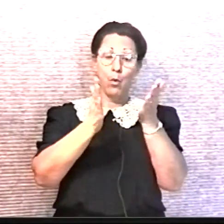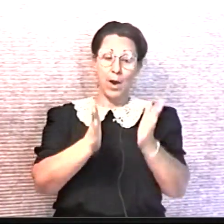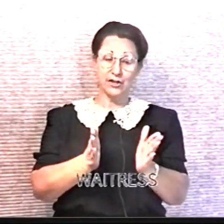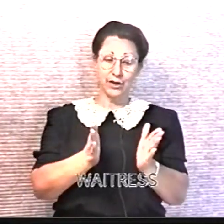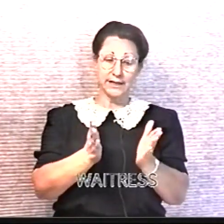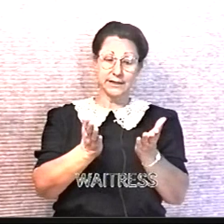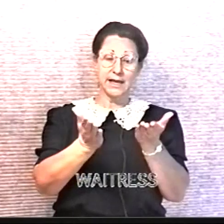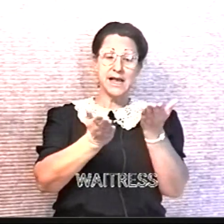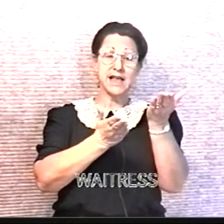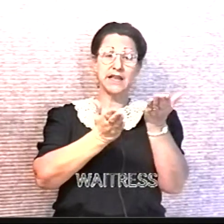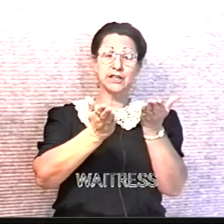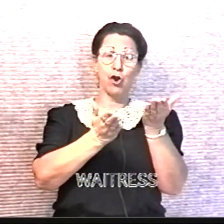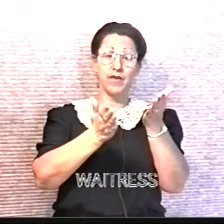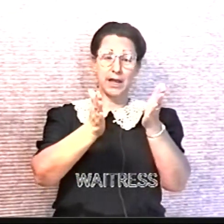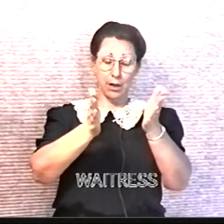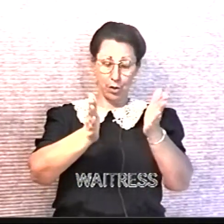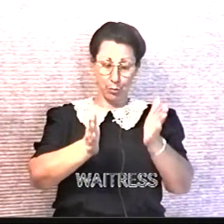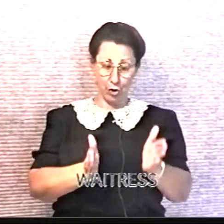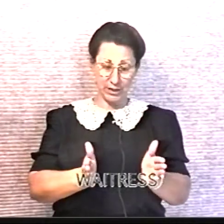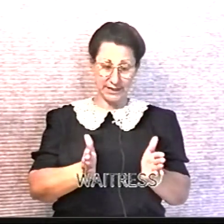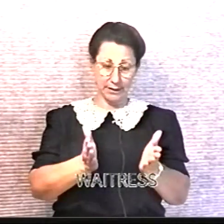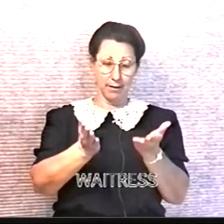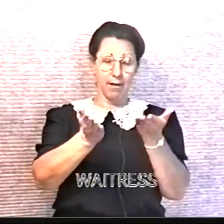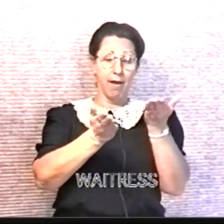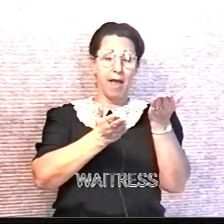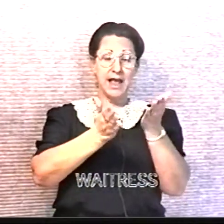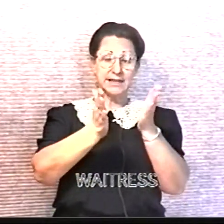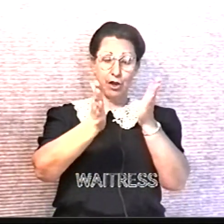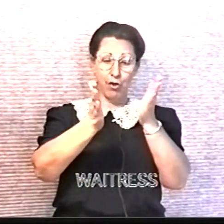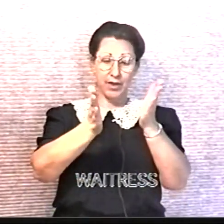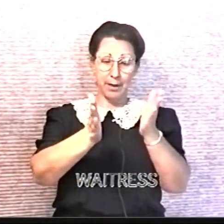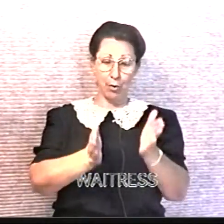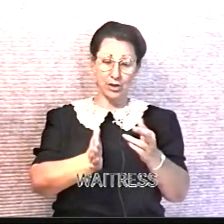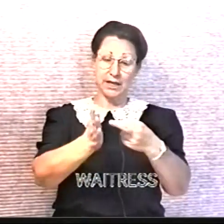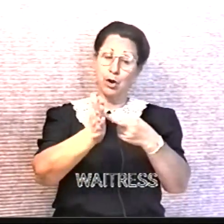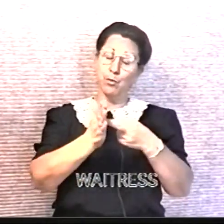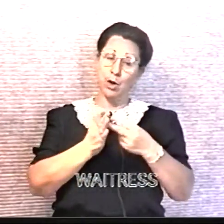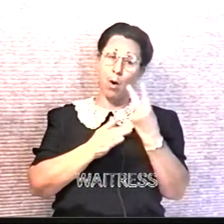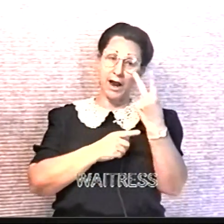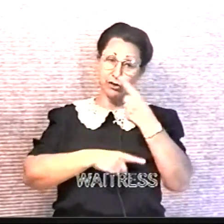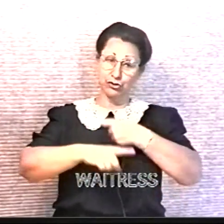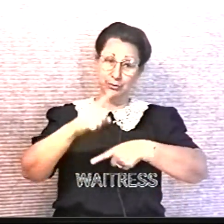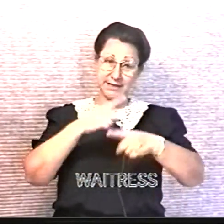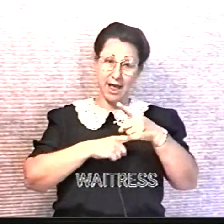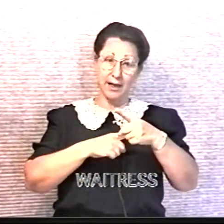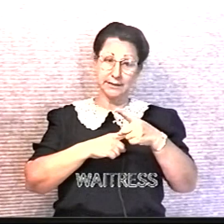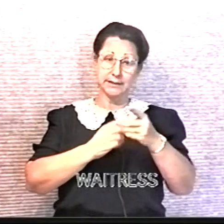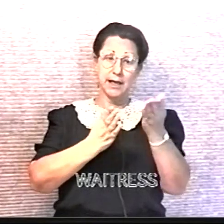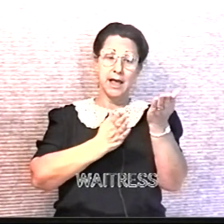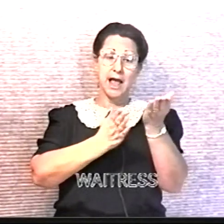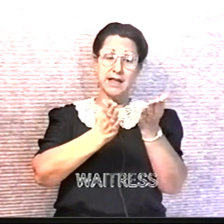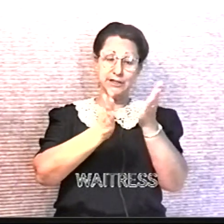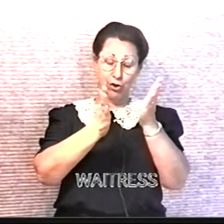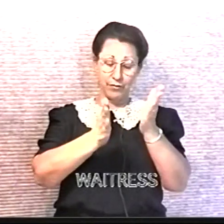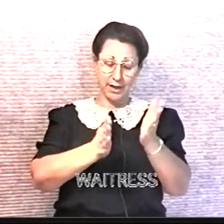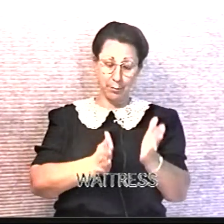Waitress is a serving person. A serving person requires two signs. A serving